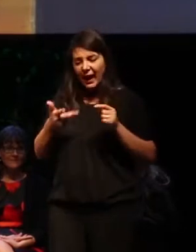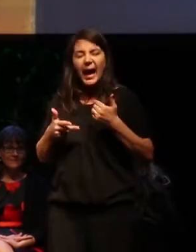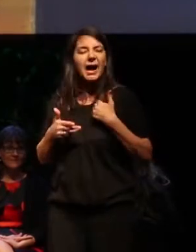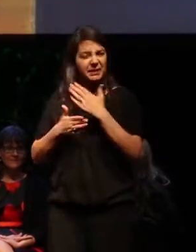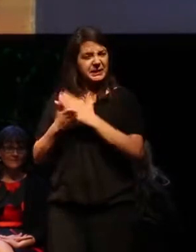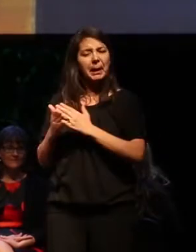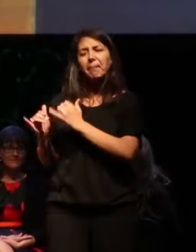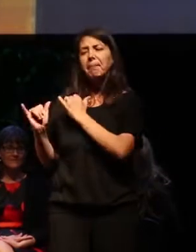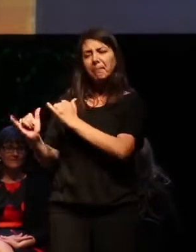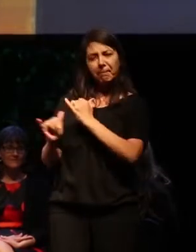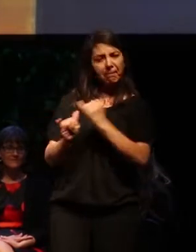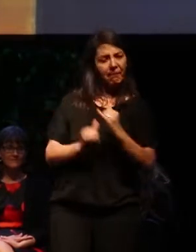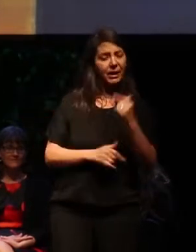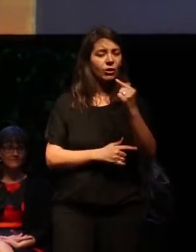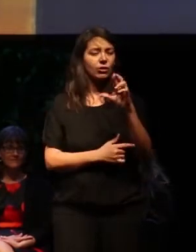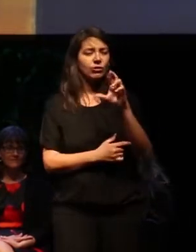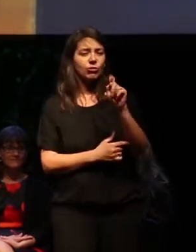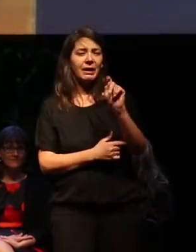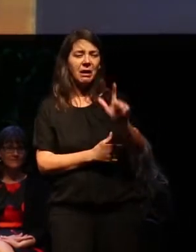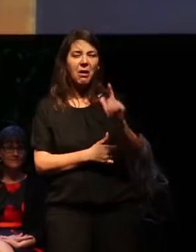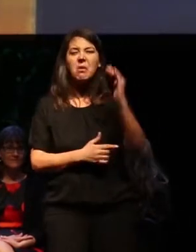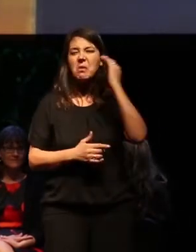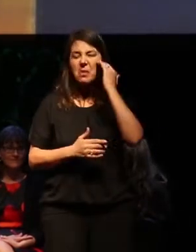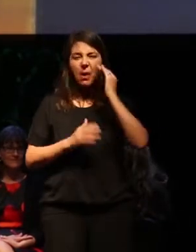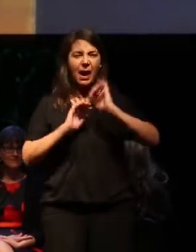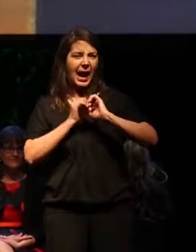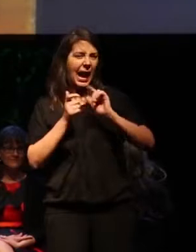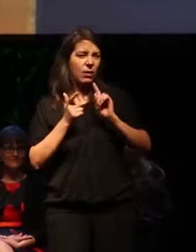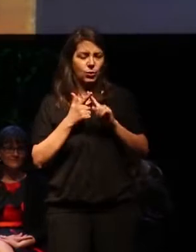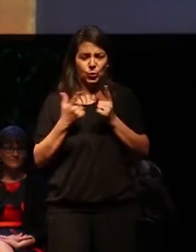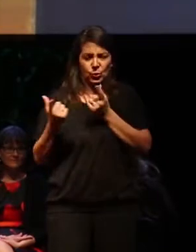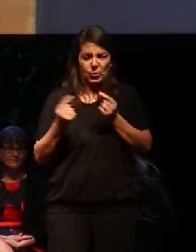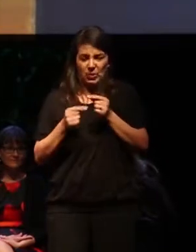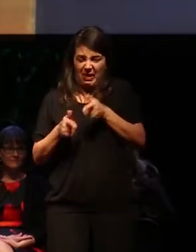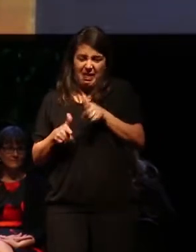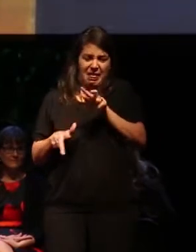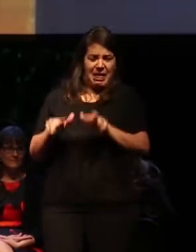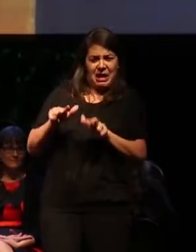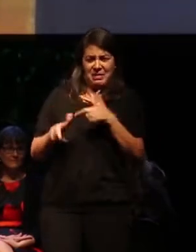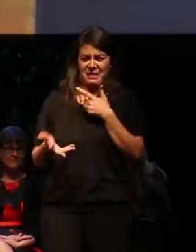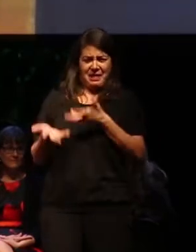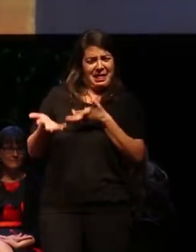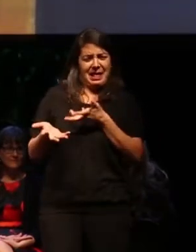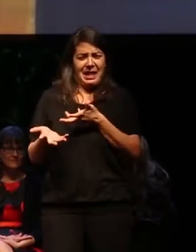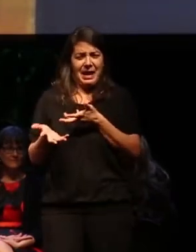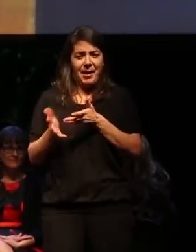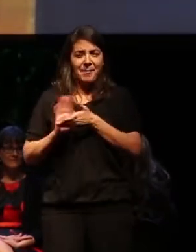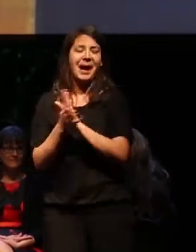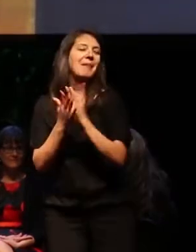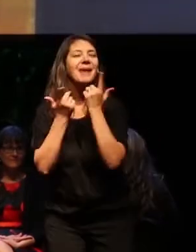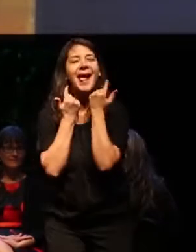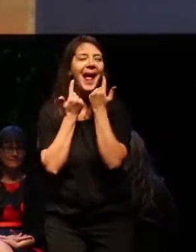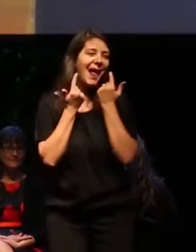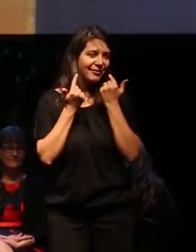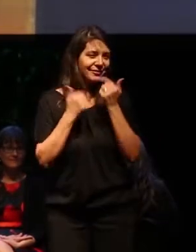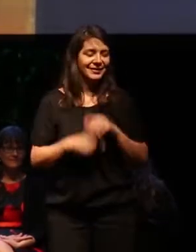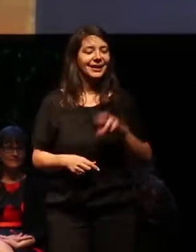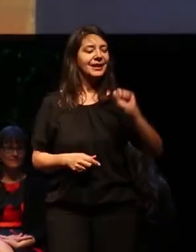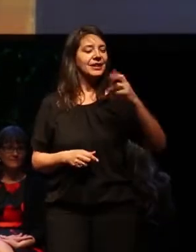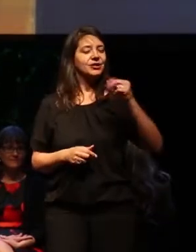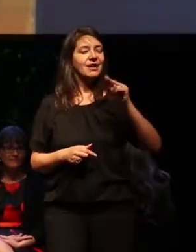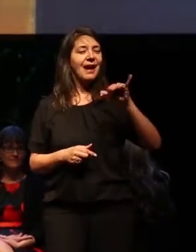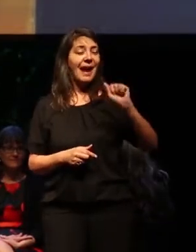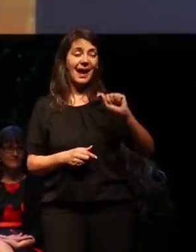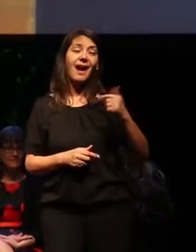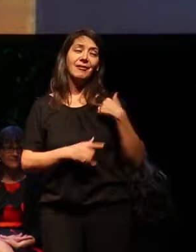similarities. Greta and I both know how to turn awkward situations into laughing matters. And Shania and I, we both love